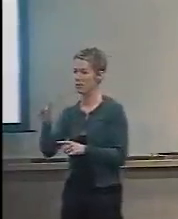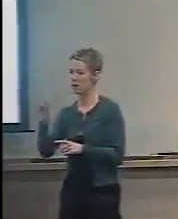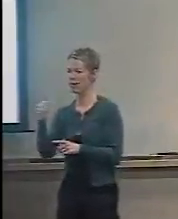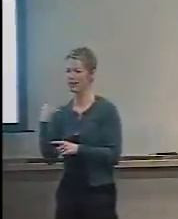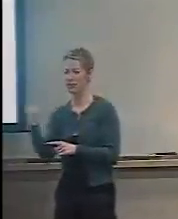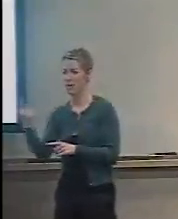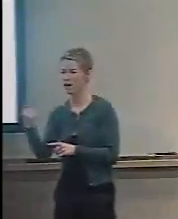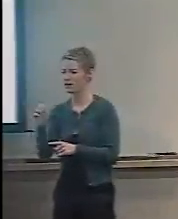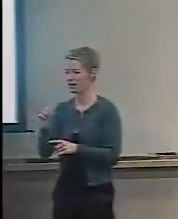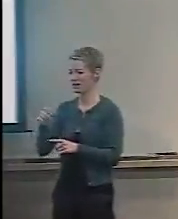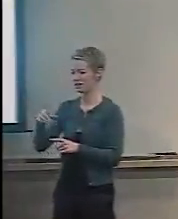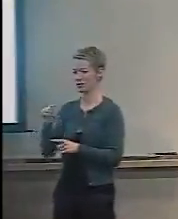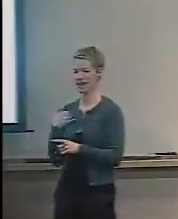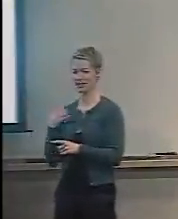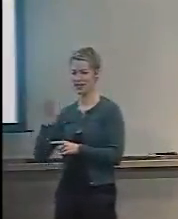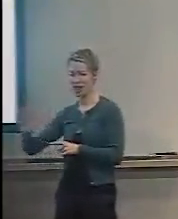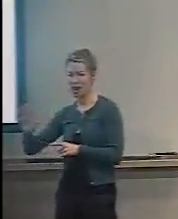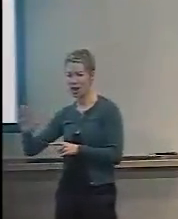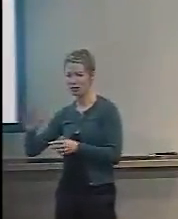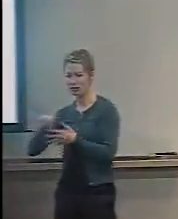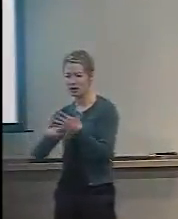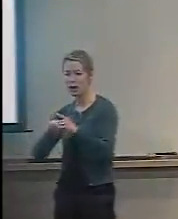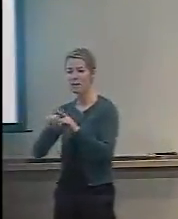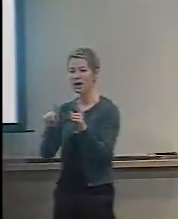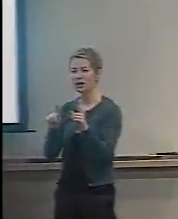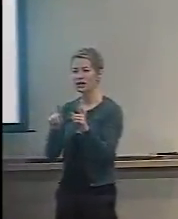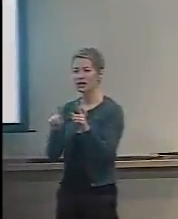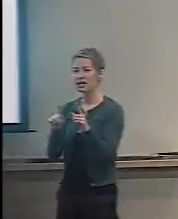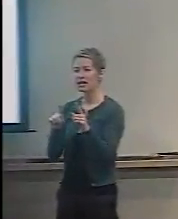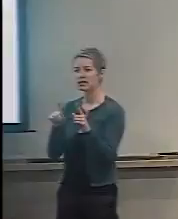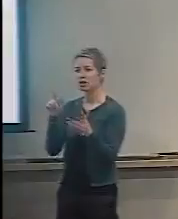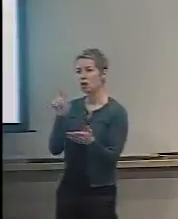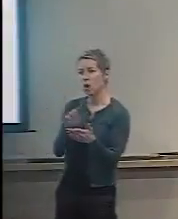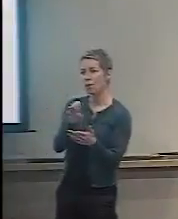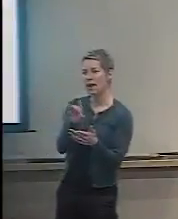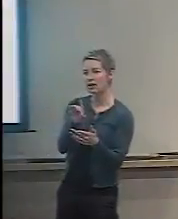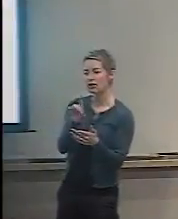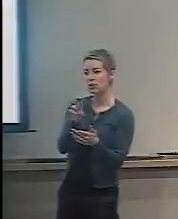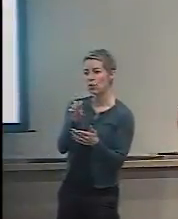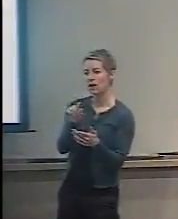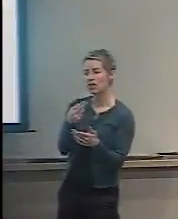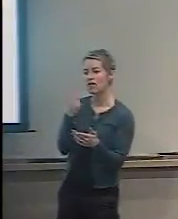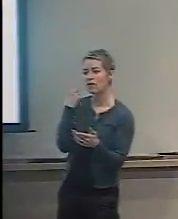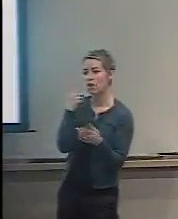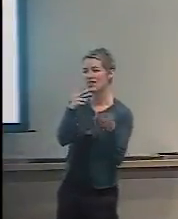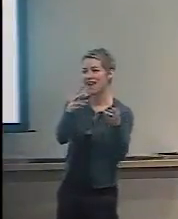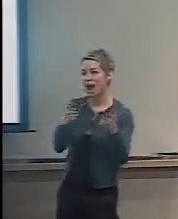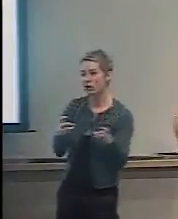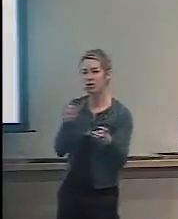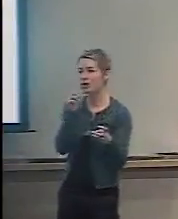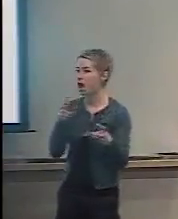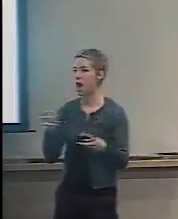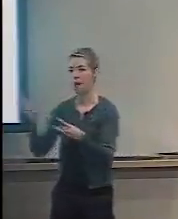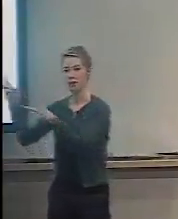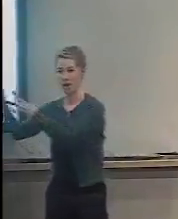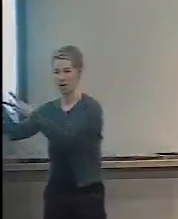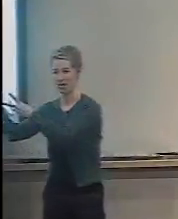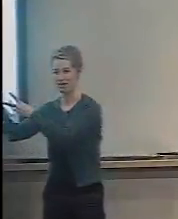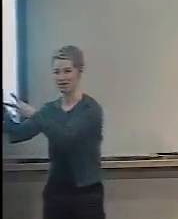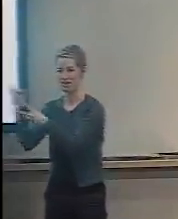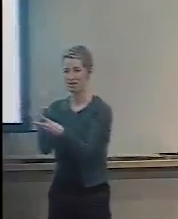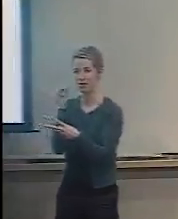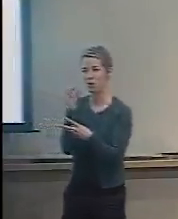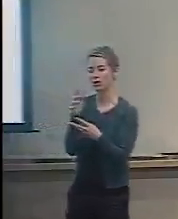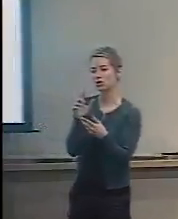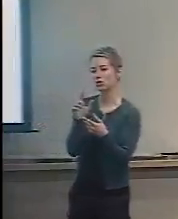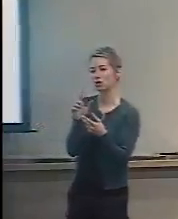them. But basically they're higher bandwidth for download but not for upload. Well, if you're going to transmit from a cell phone, you need high